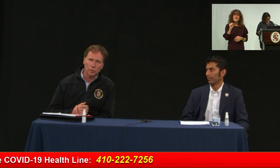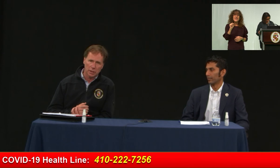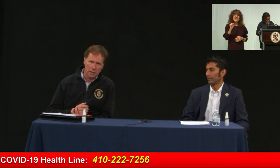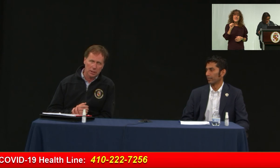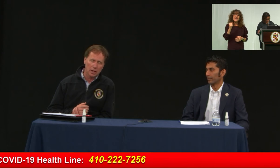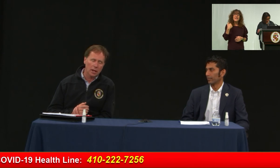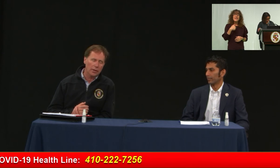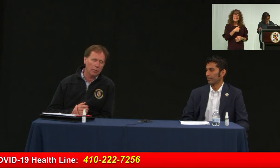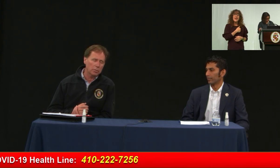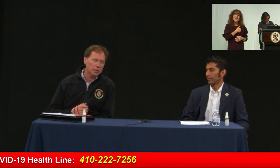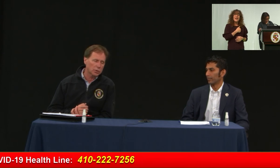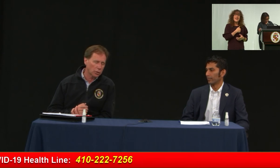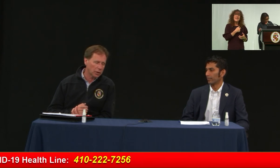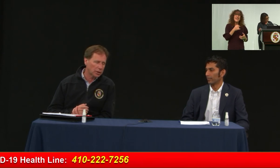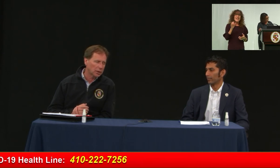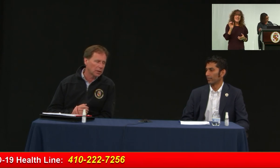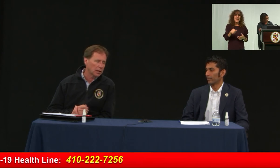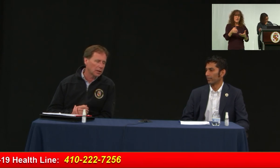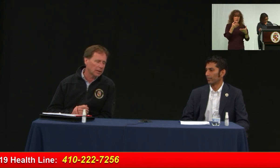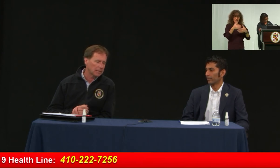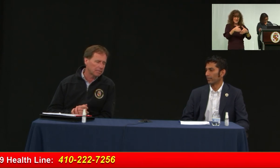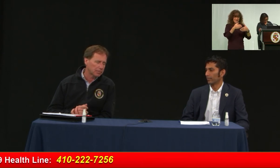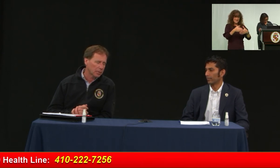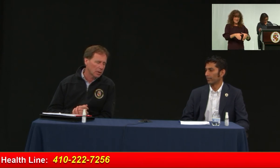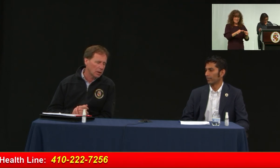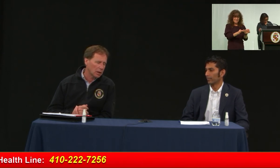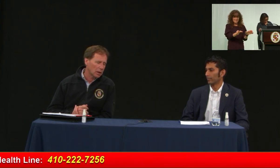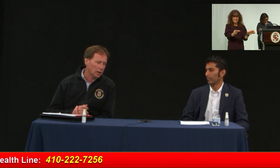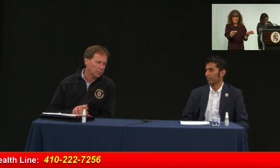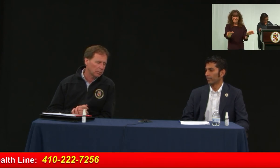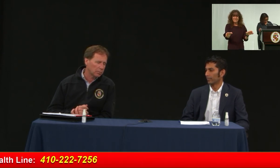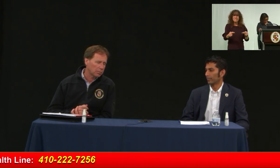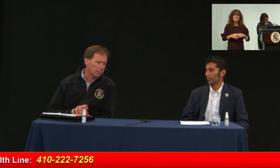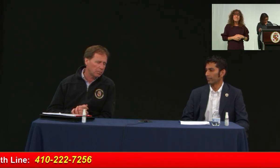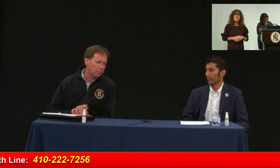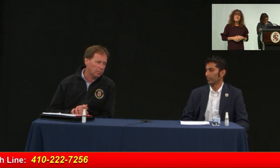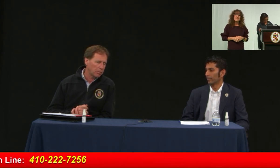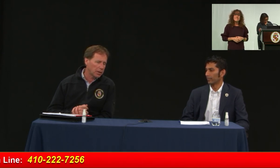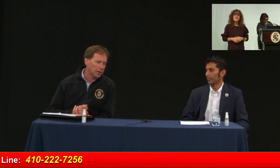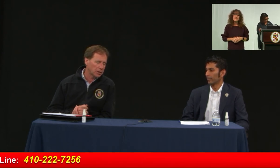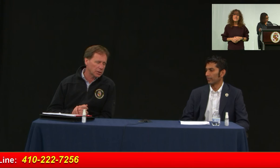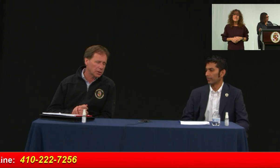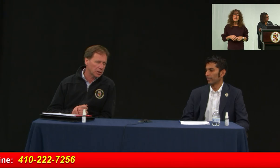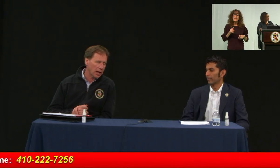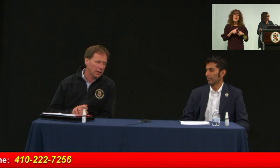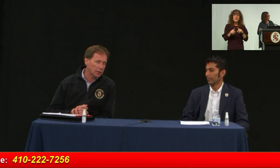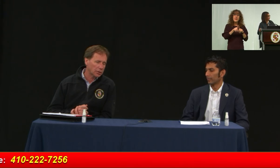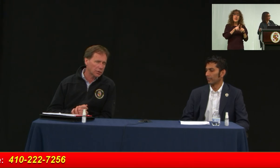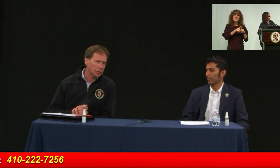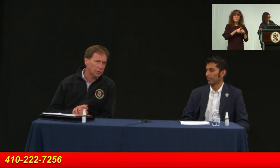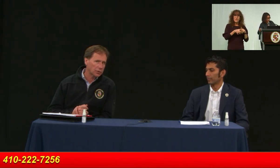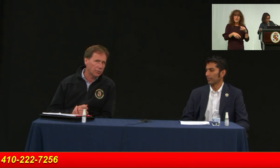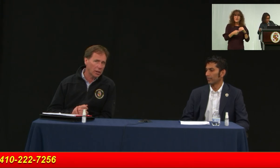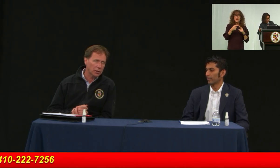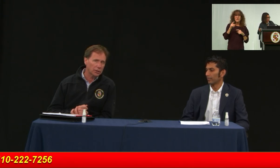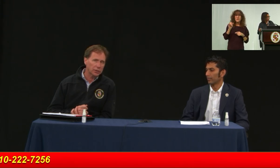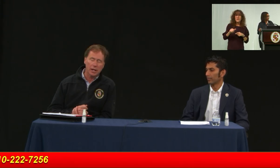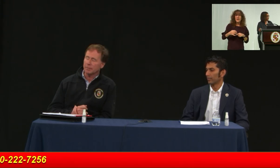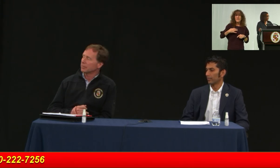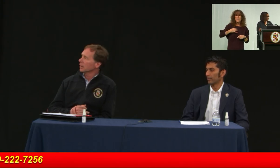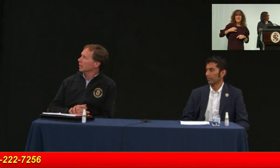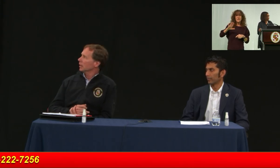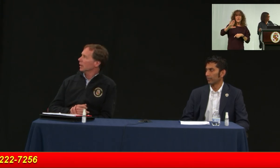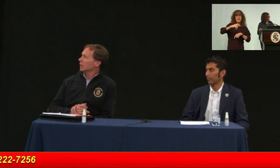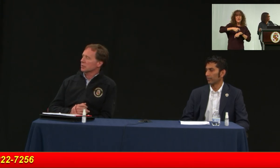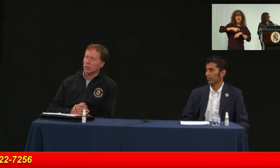we need that will be sorted. But in addition to that, there's volunteering your